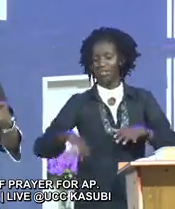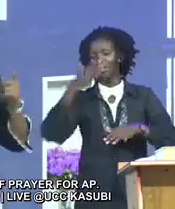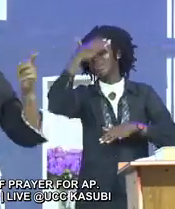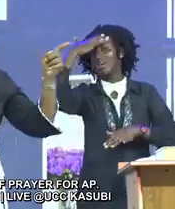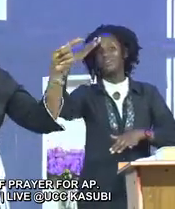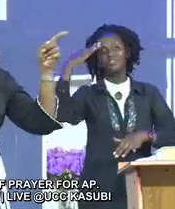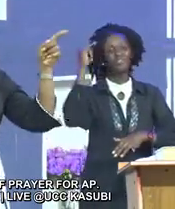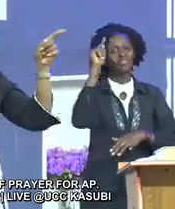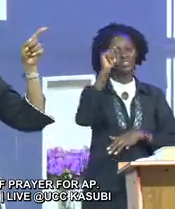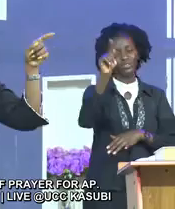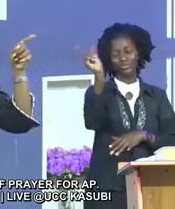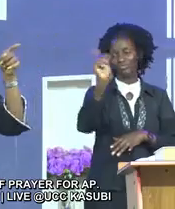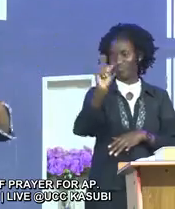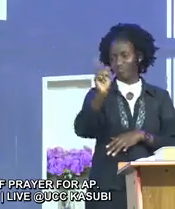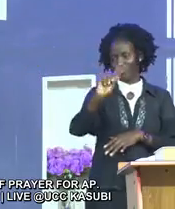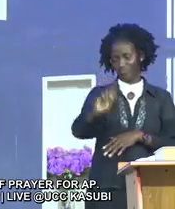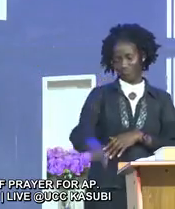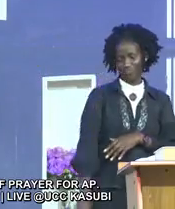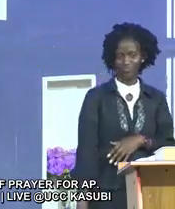Mukama kwerabite.